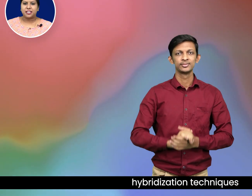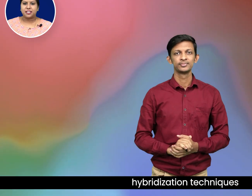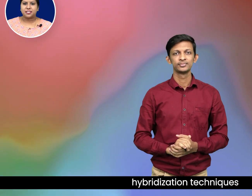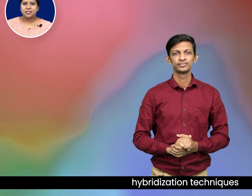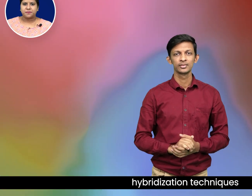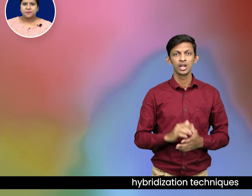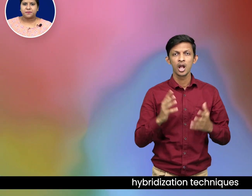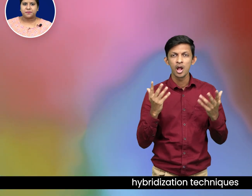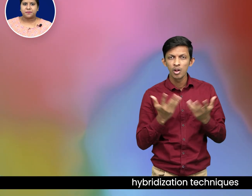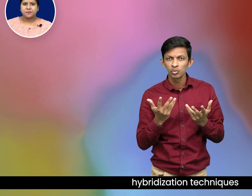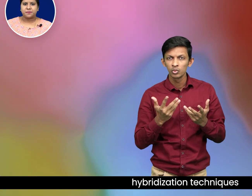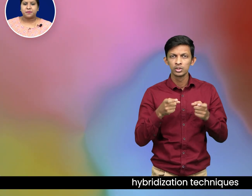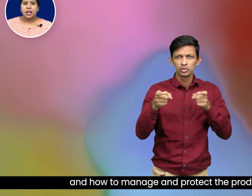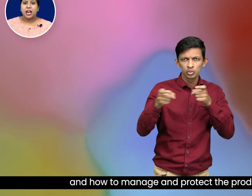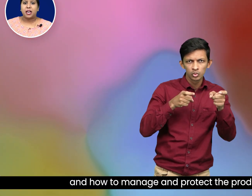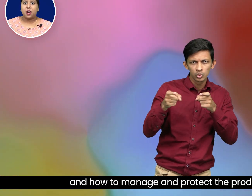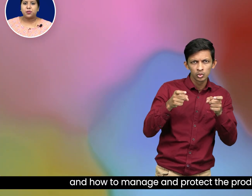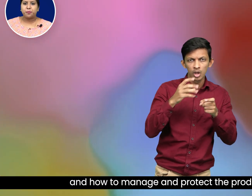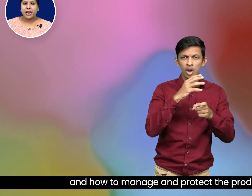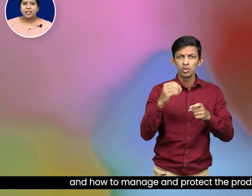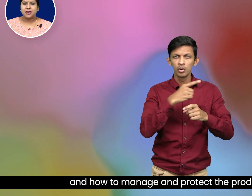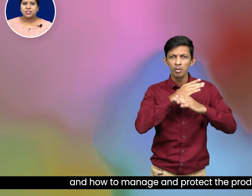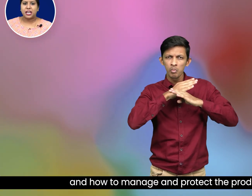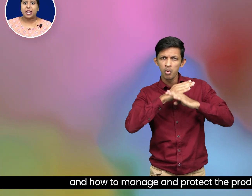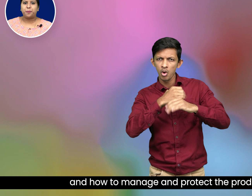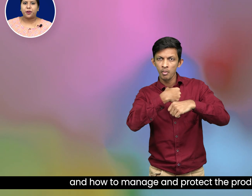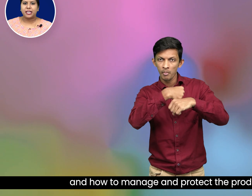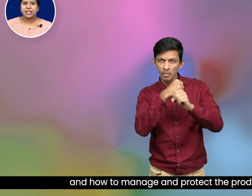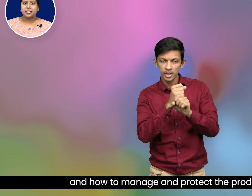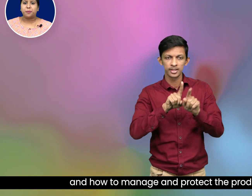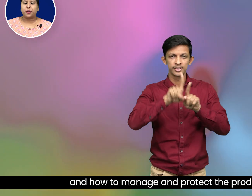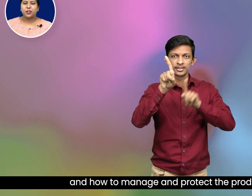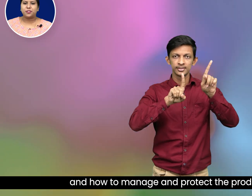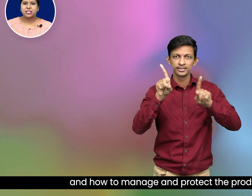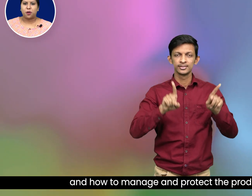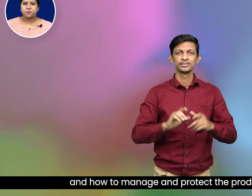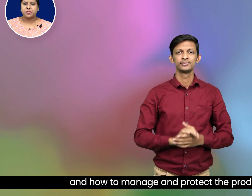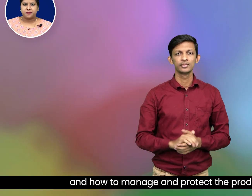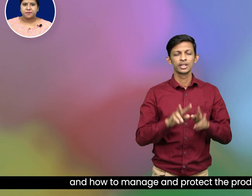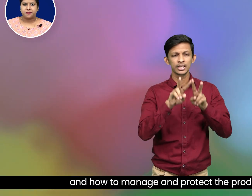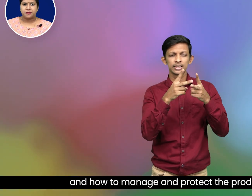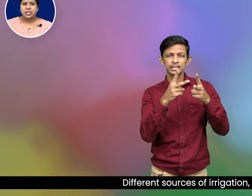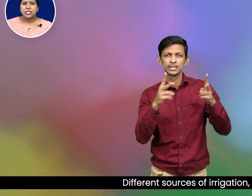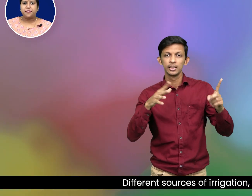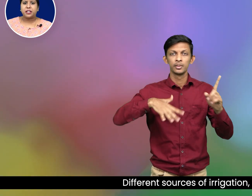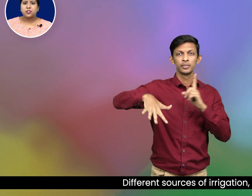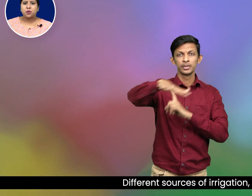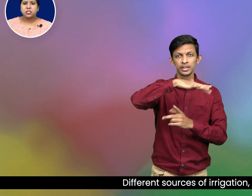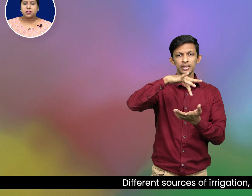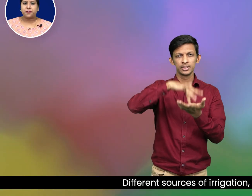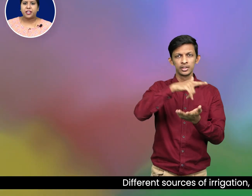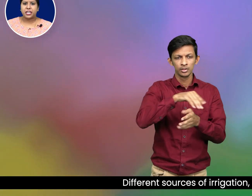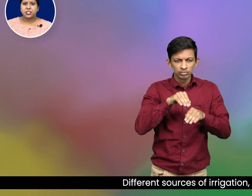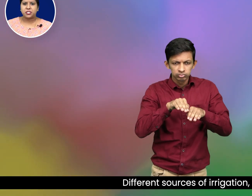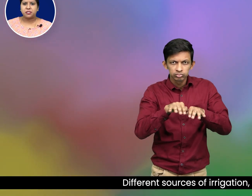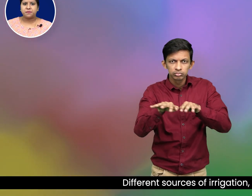hybridization techniques, and how to manage and protect the produced crops, different